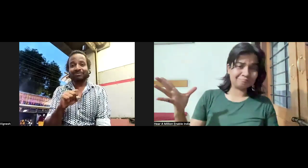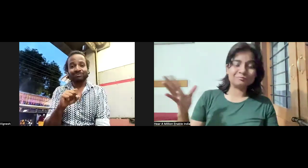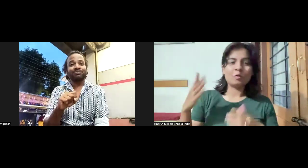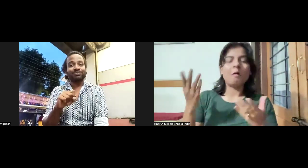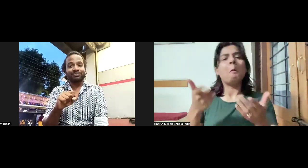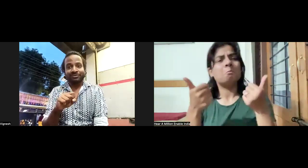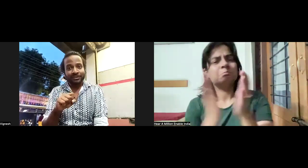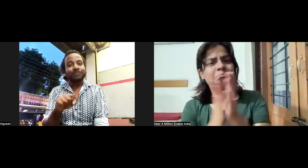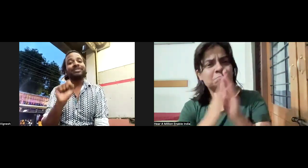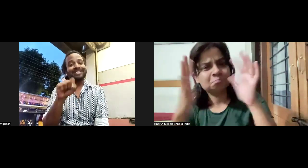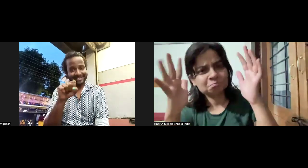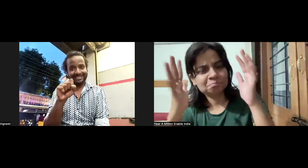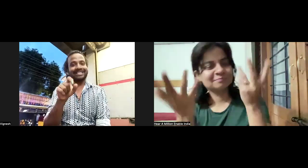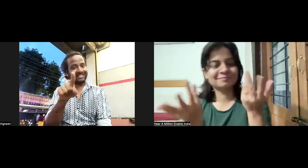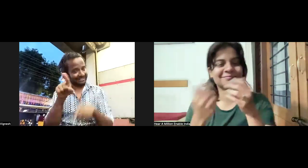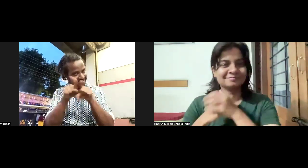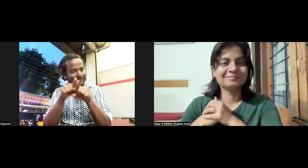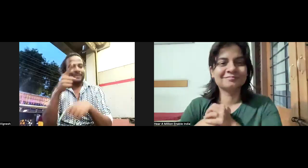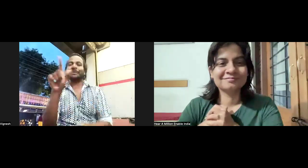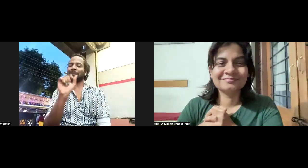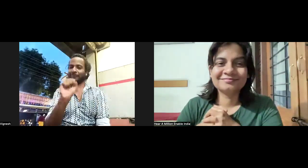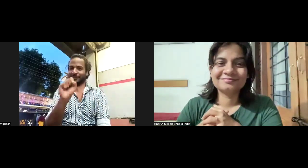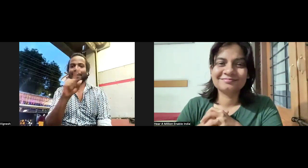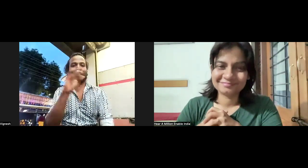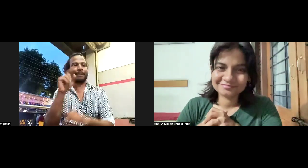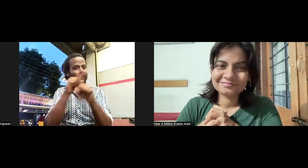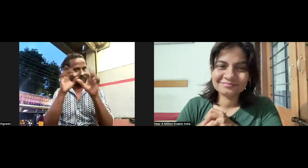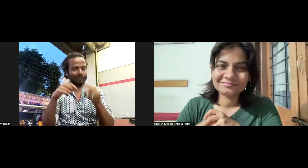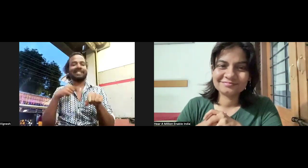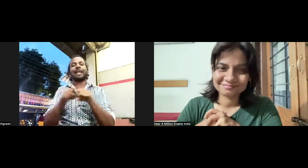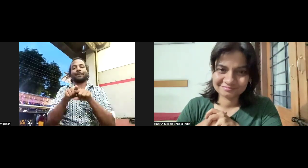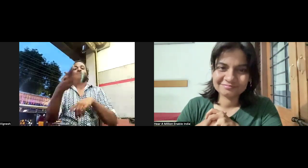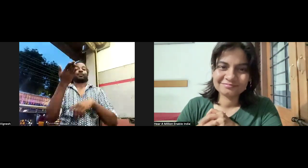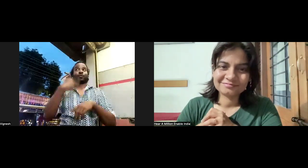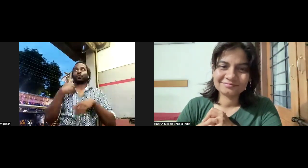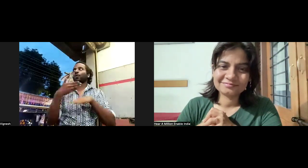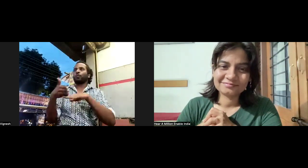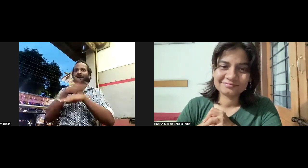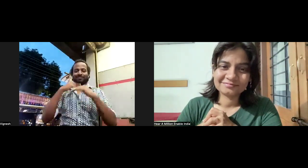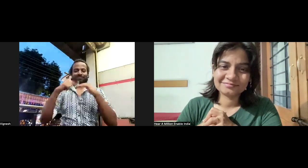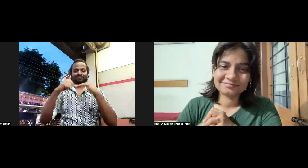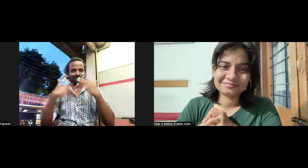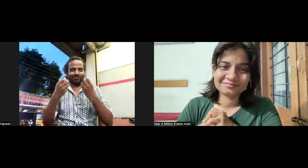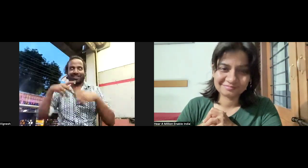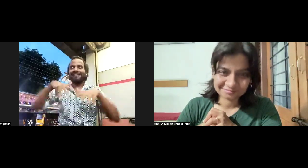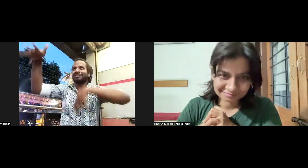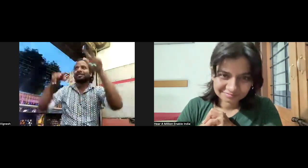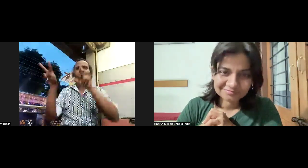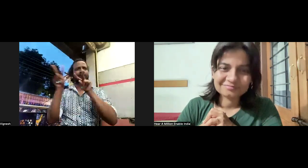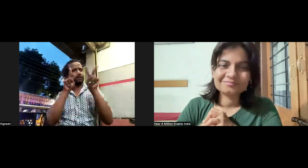because I'm sure there'll be a lot of comments. What type of negative talk, or do you think